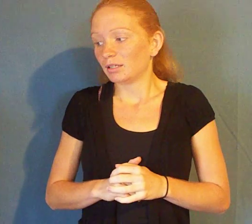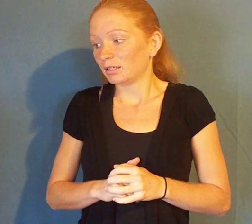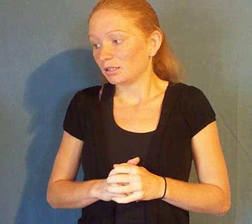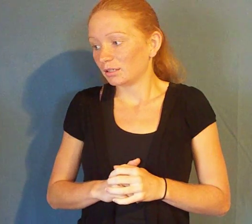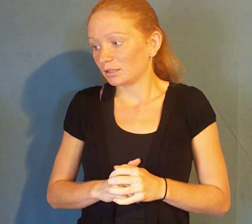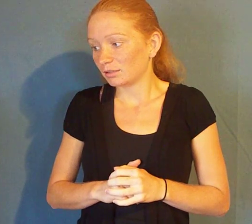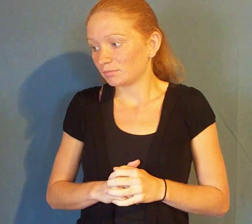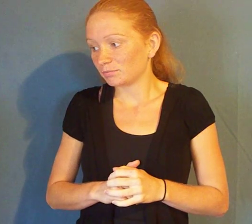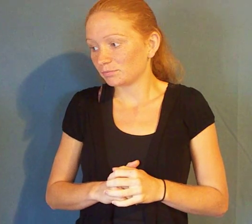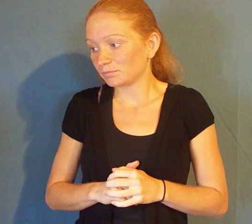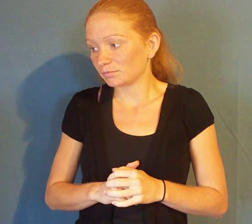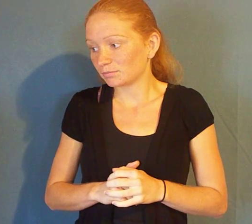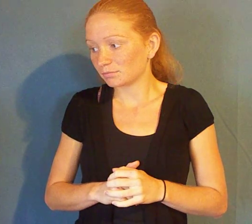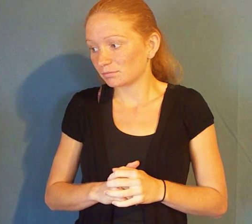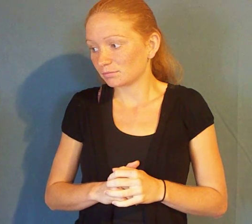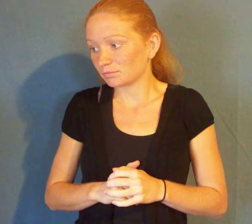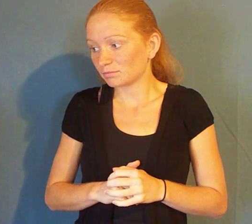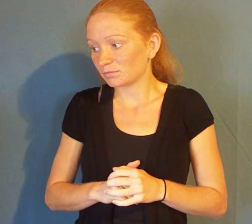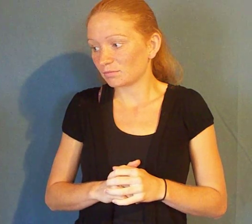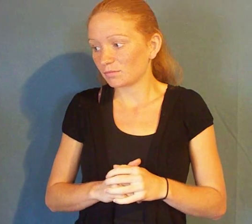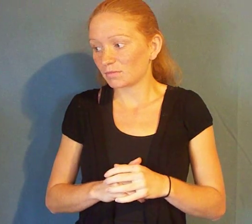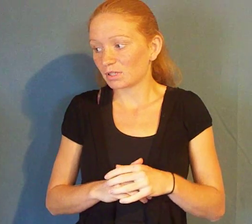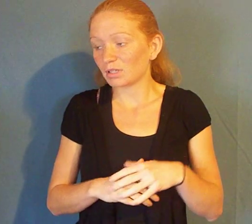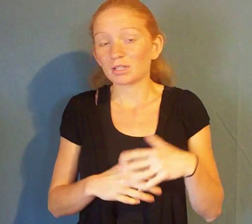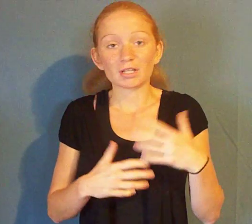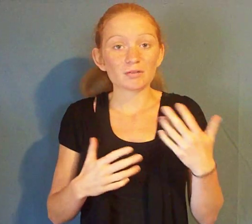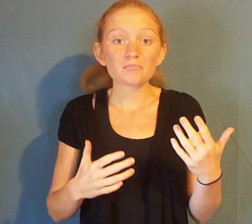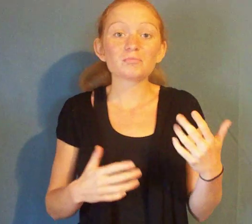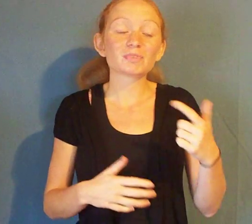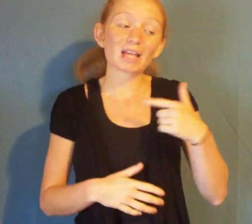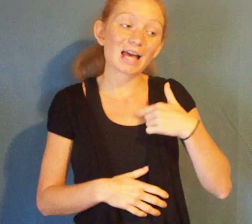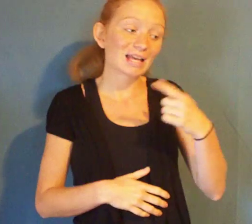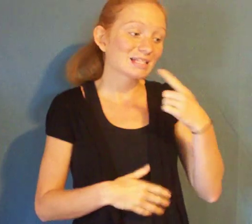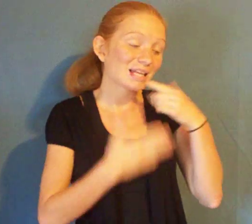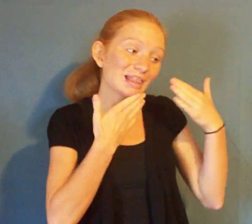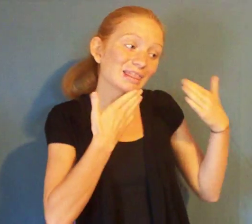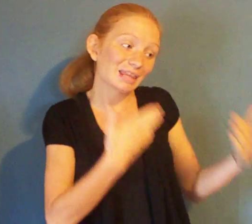that are crawling across the floor. And she just came and got me up and told me about it. And she was such a good dog for that.